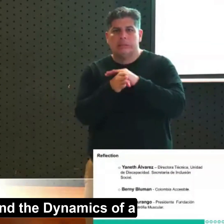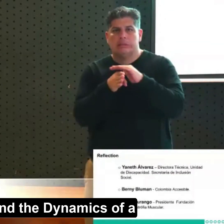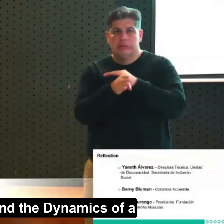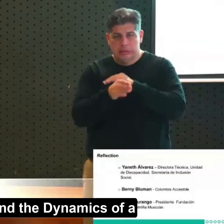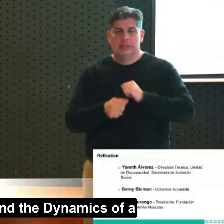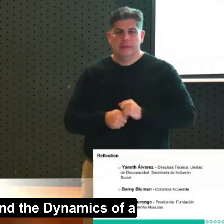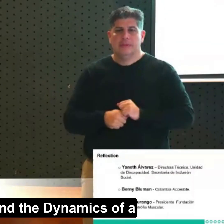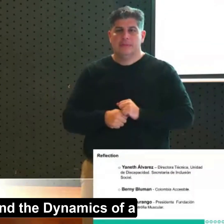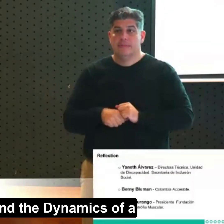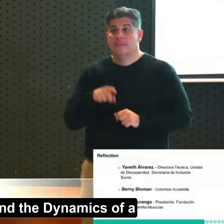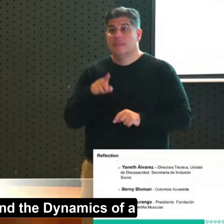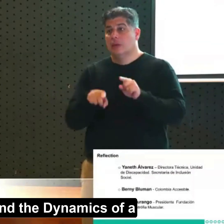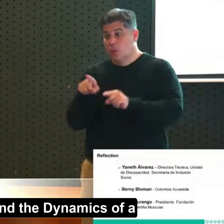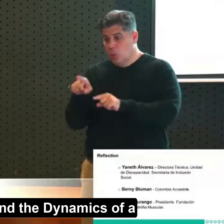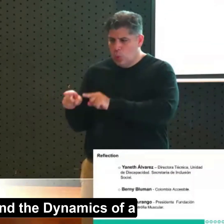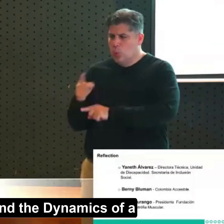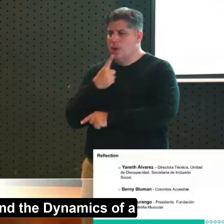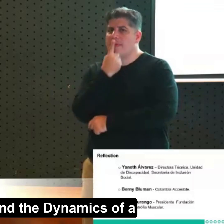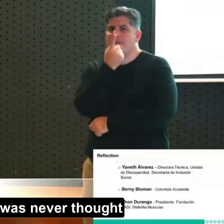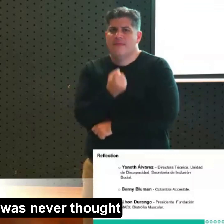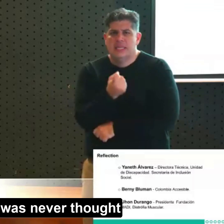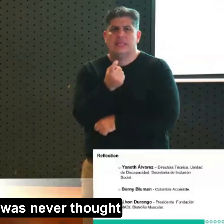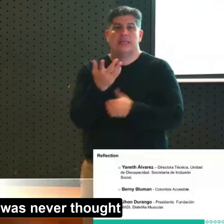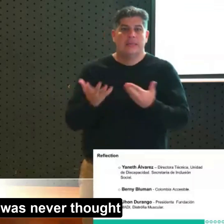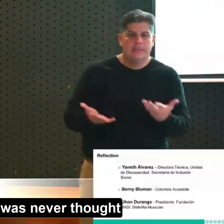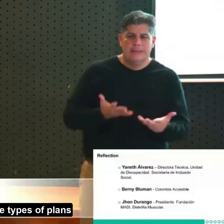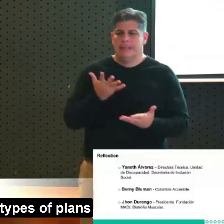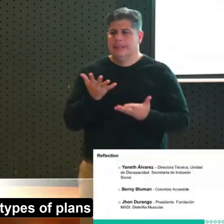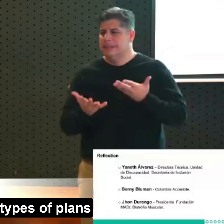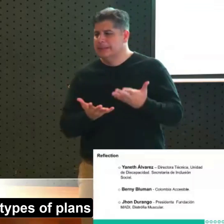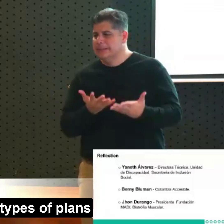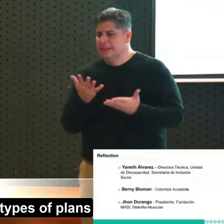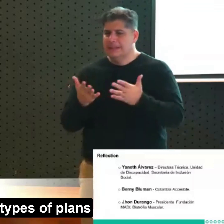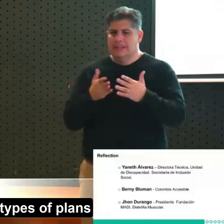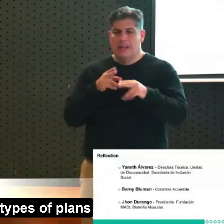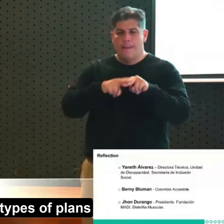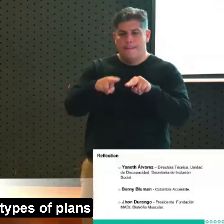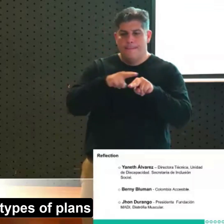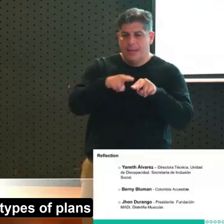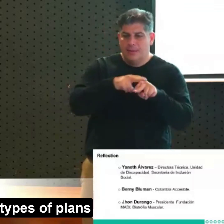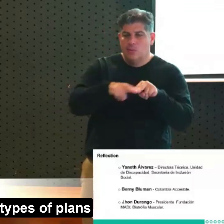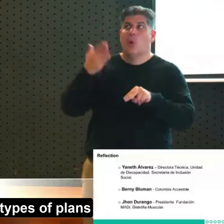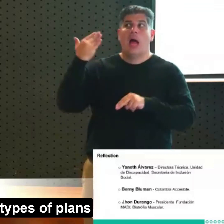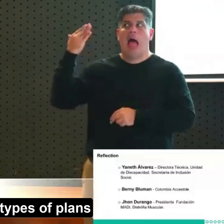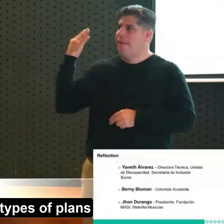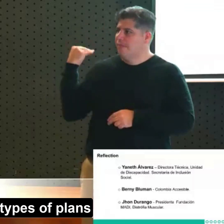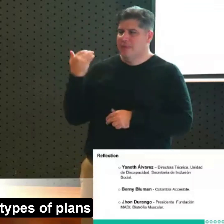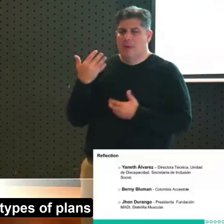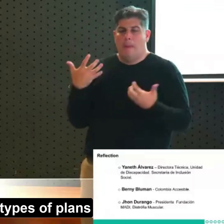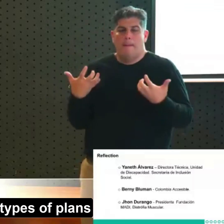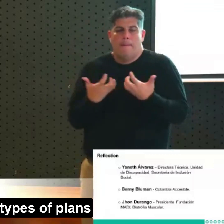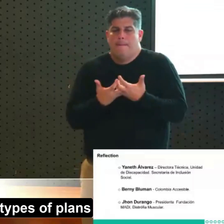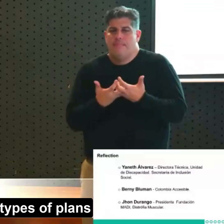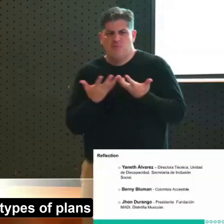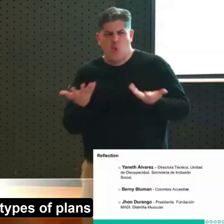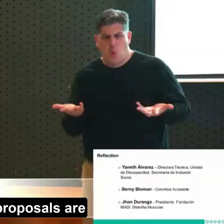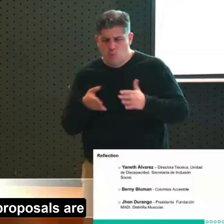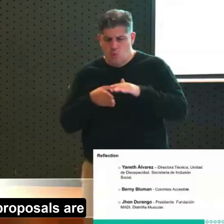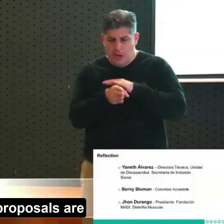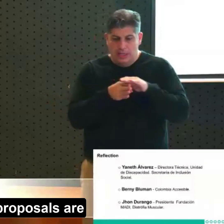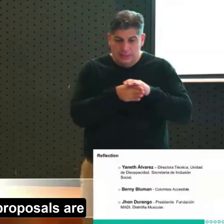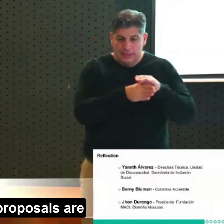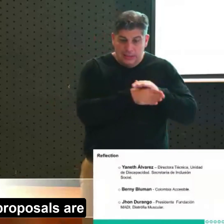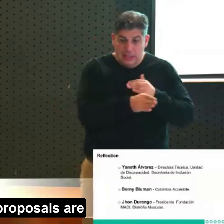gaps and the dynamics of a metro that was never planned out for this. These types of plans